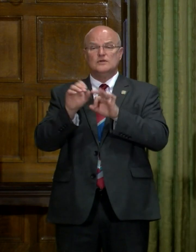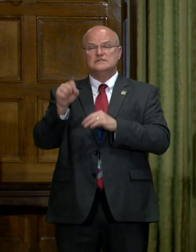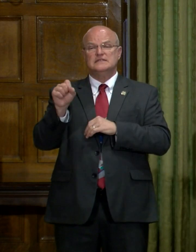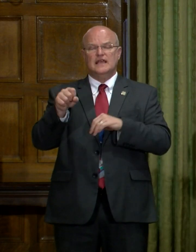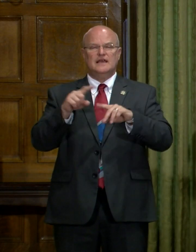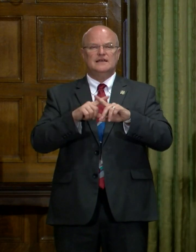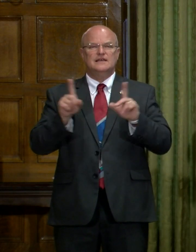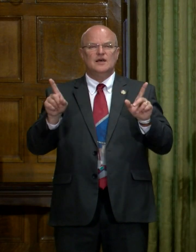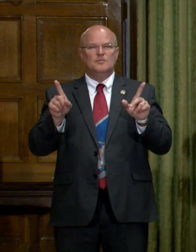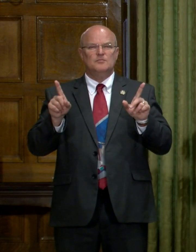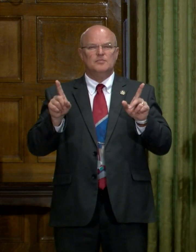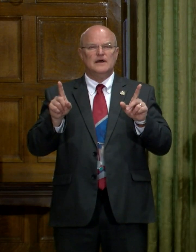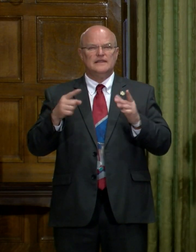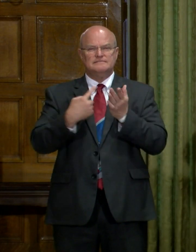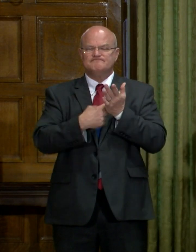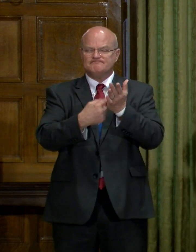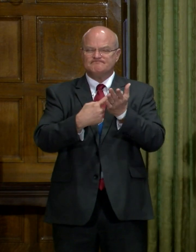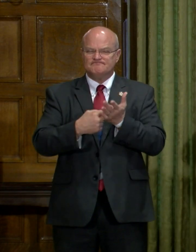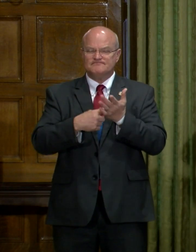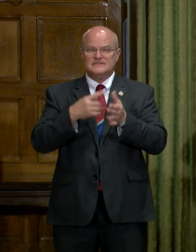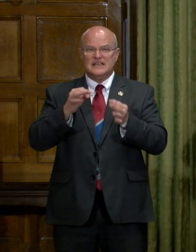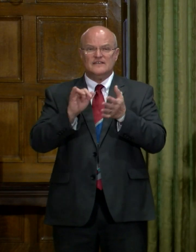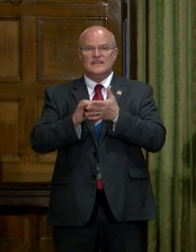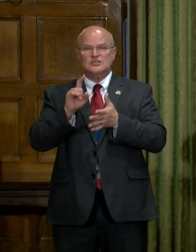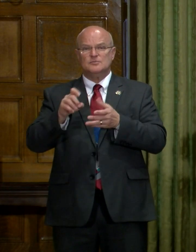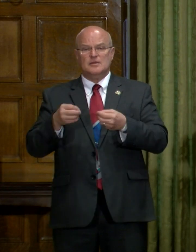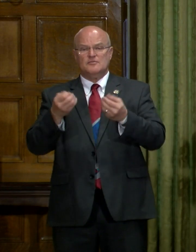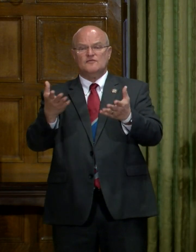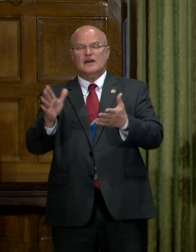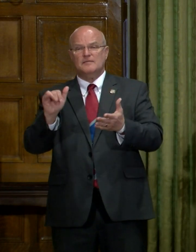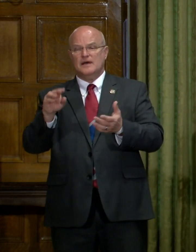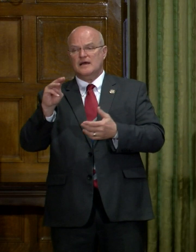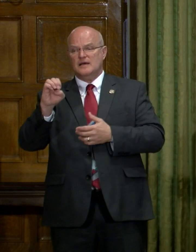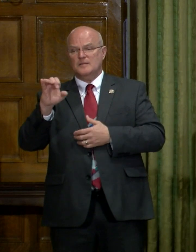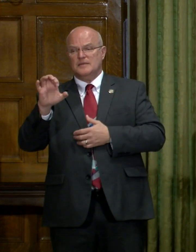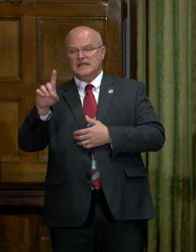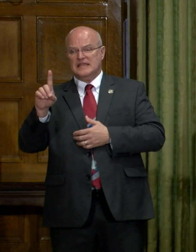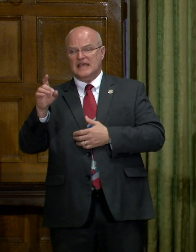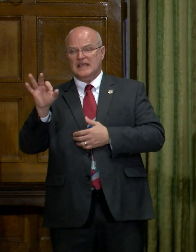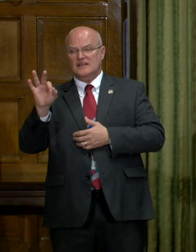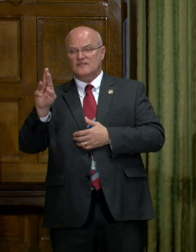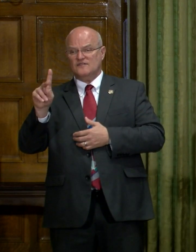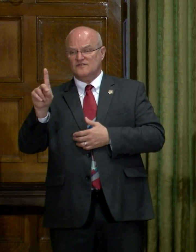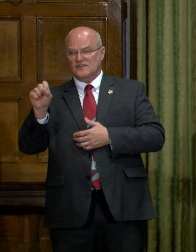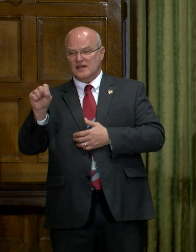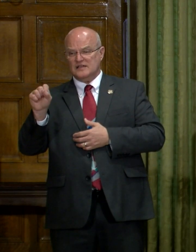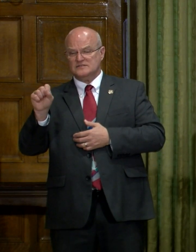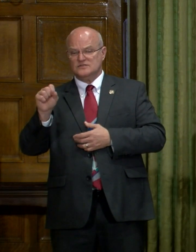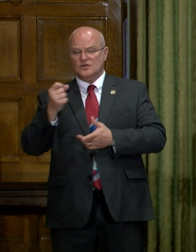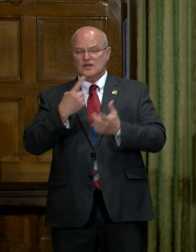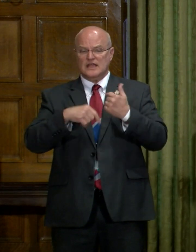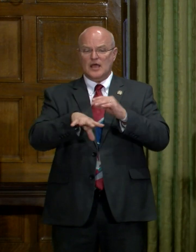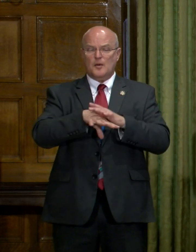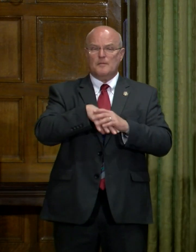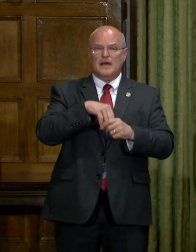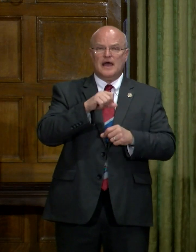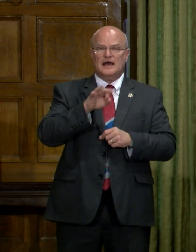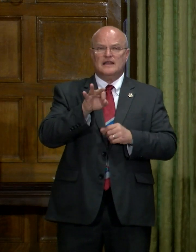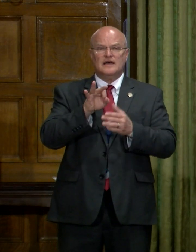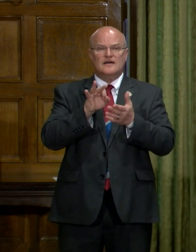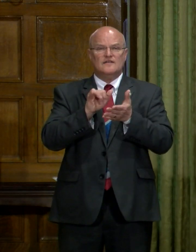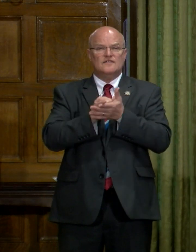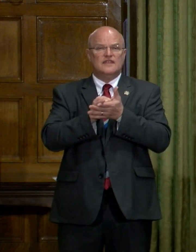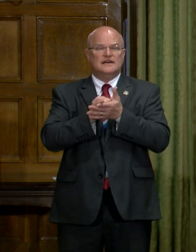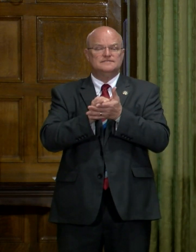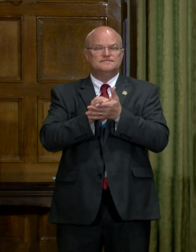this, but there's a debate as to whether that should be provided by Medicaid funds or whether that should come out of